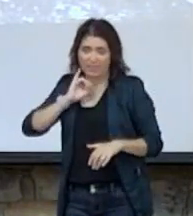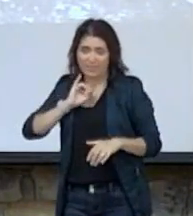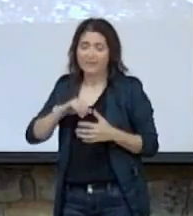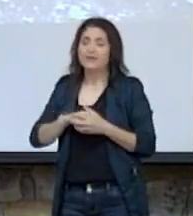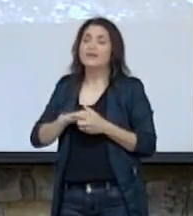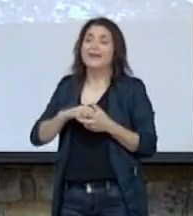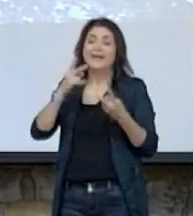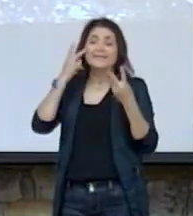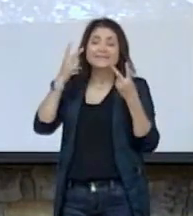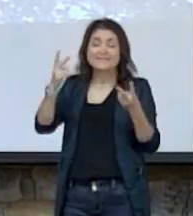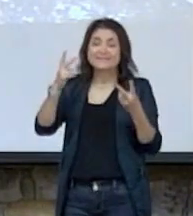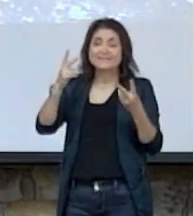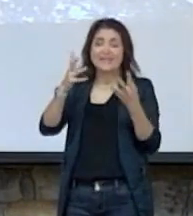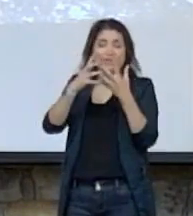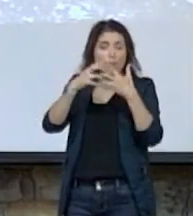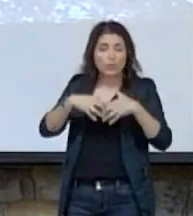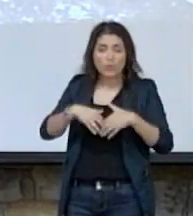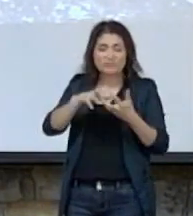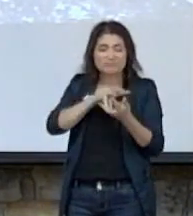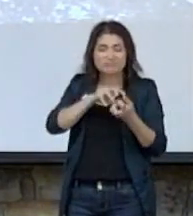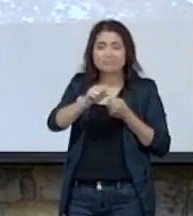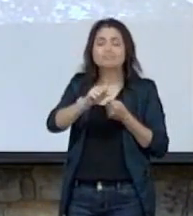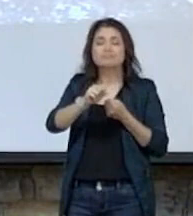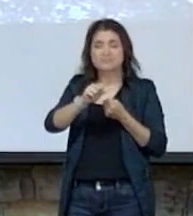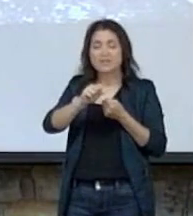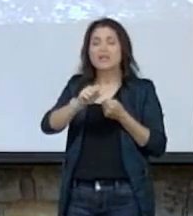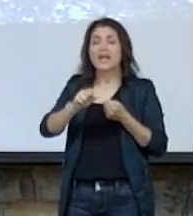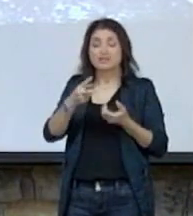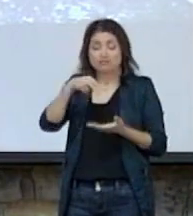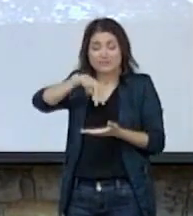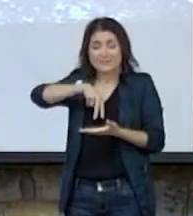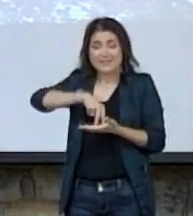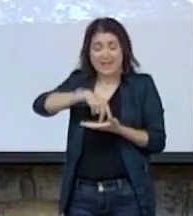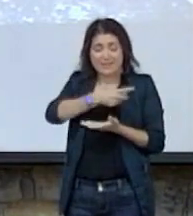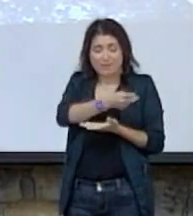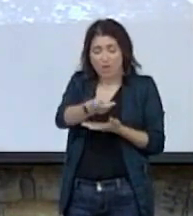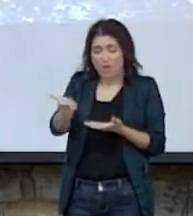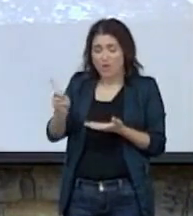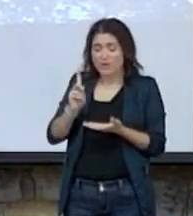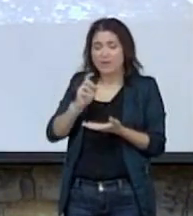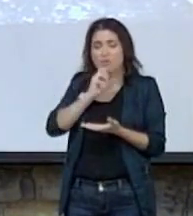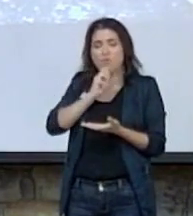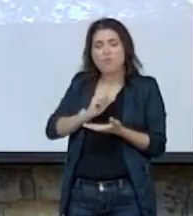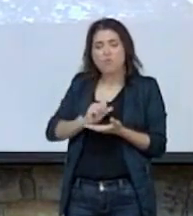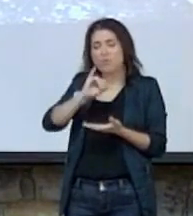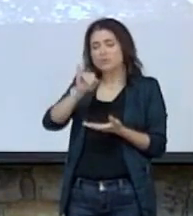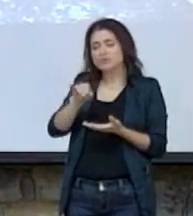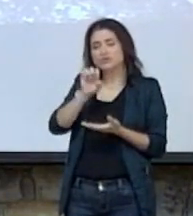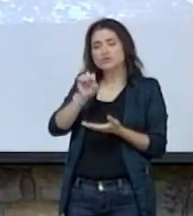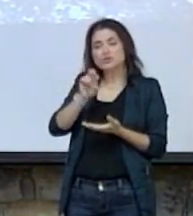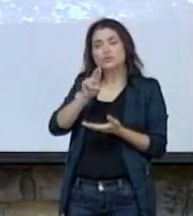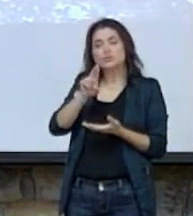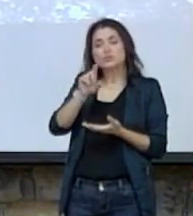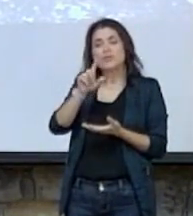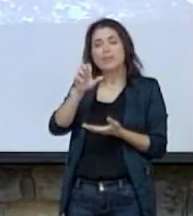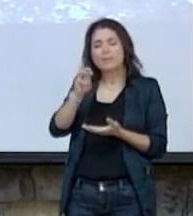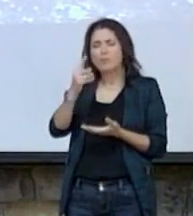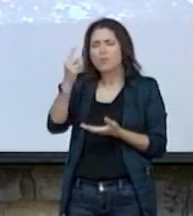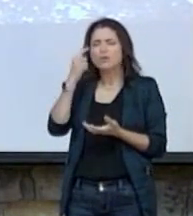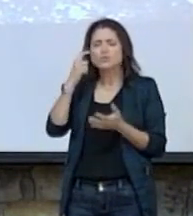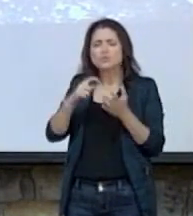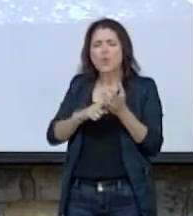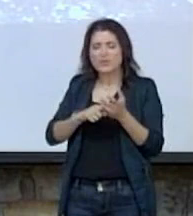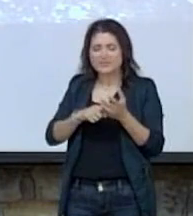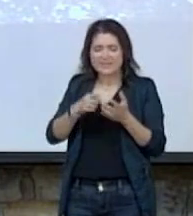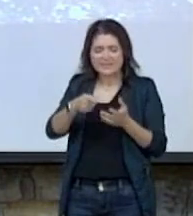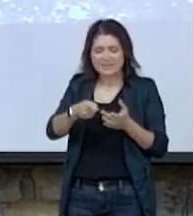and see the ruins in Jerusalem, as you're standing there looking at old Jerusalem, one of the things you notice are these